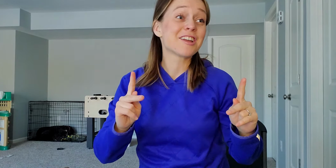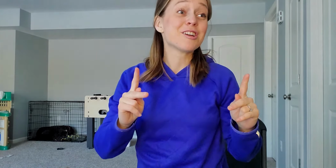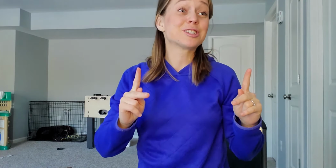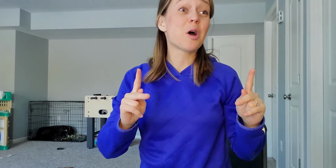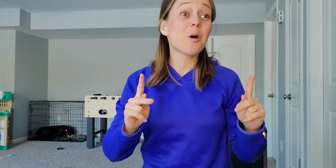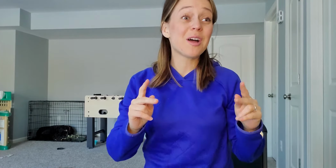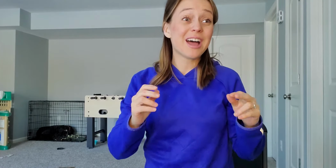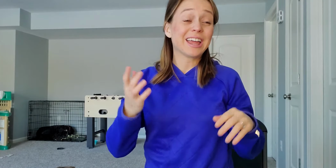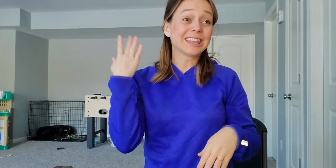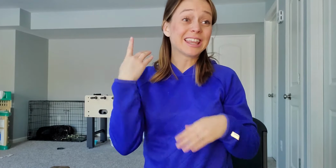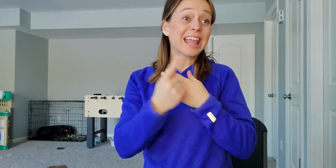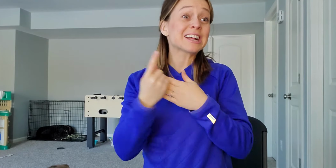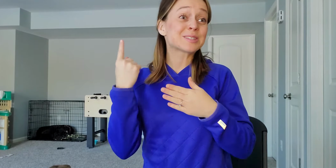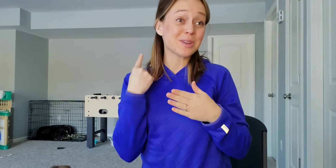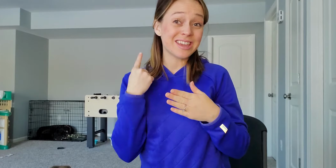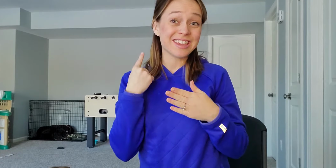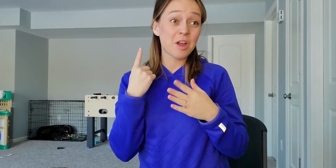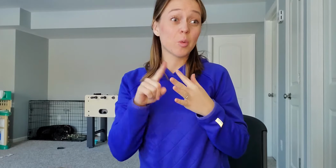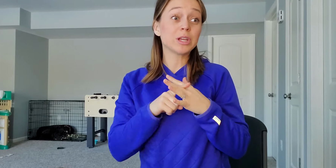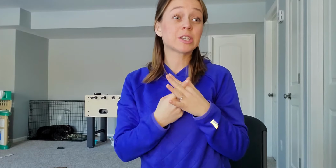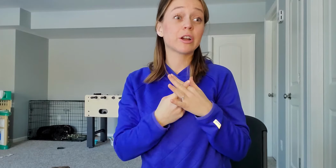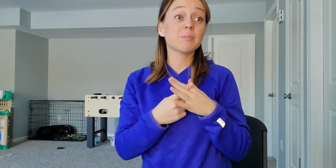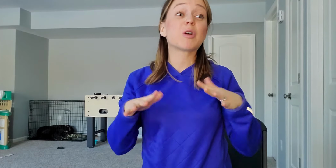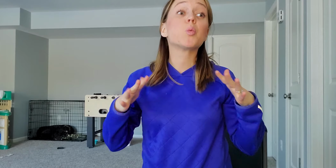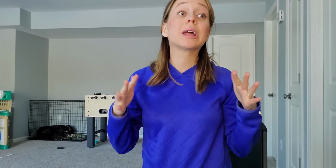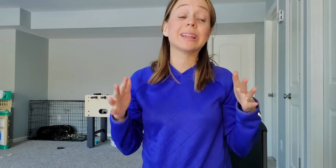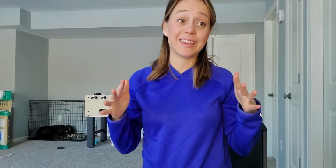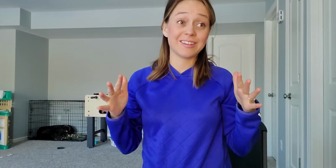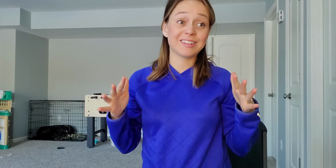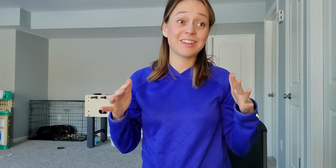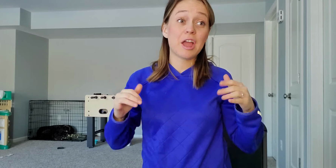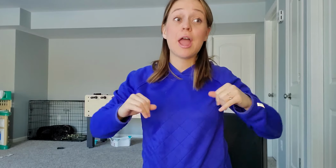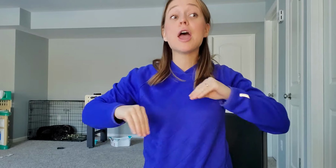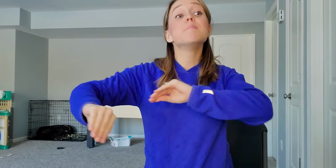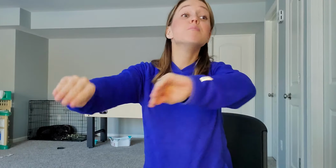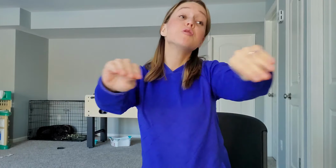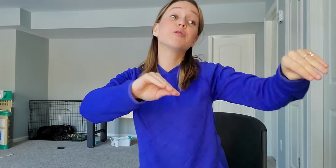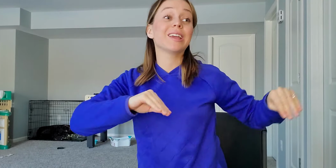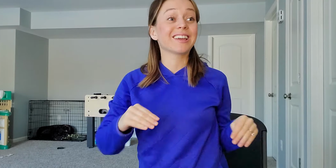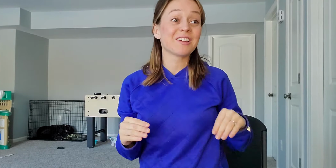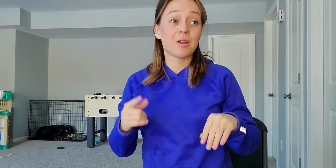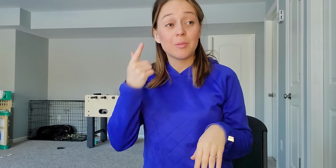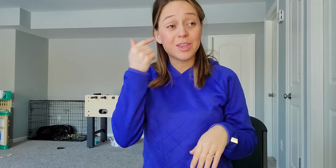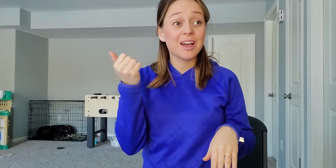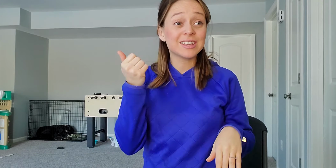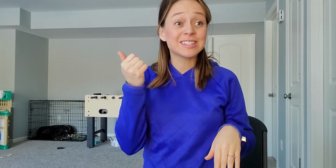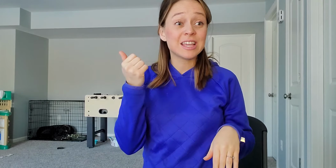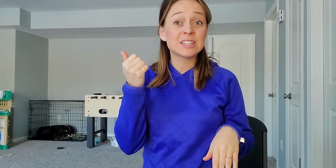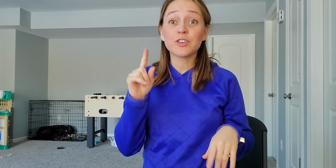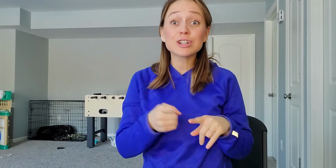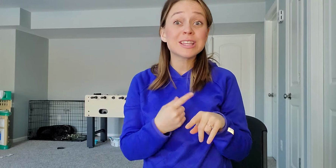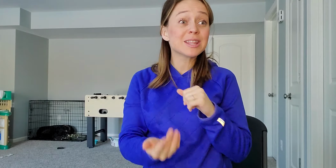Okay, so last week we started by wiggling and moving because it's first thing in the